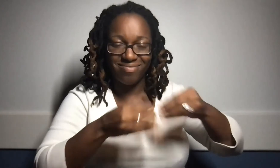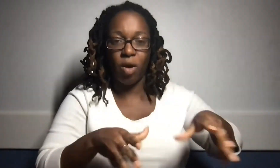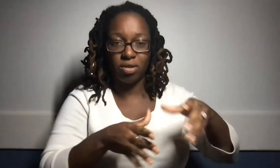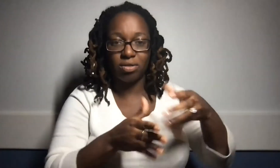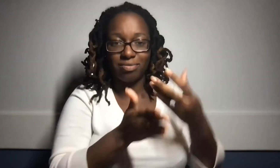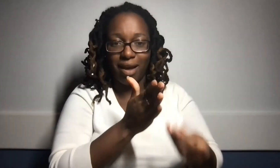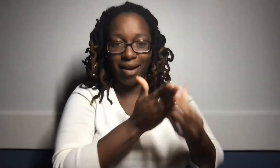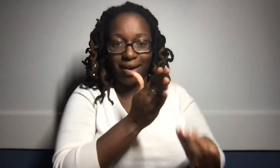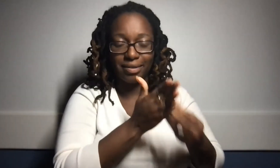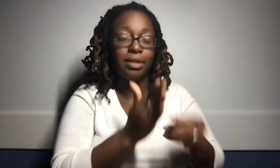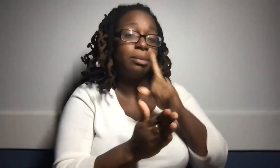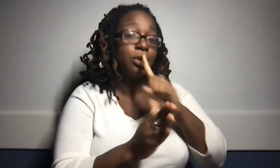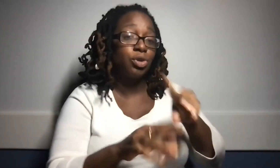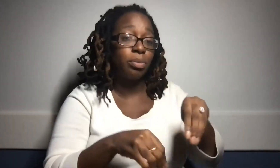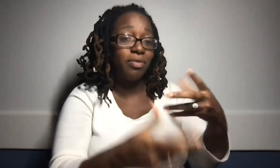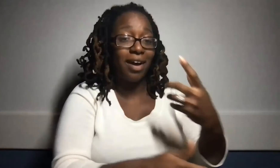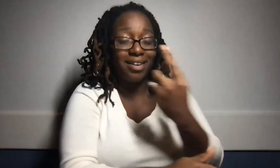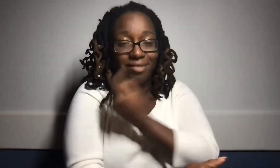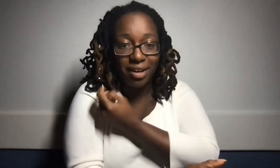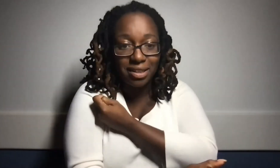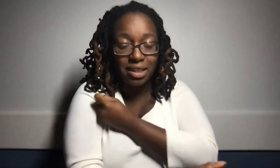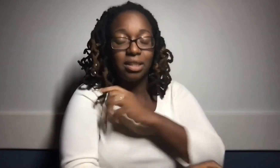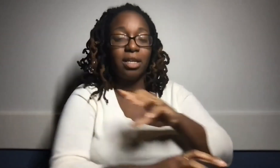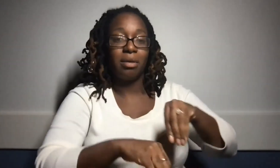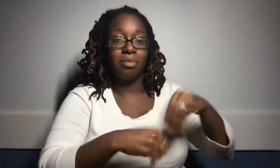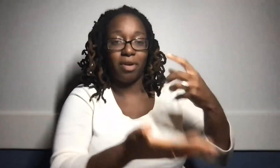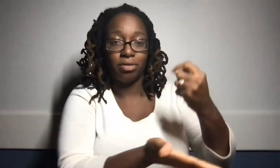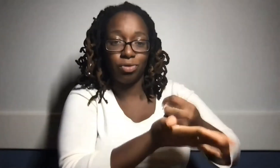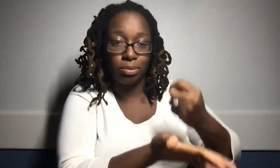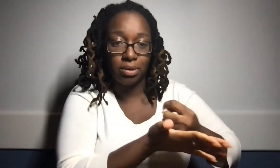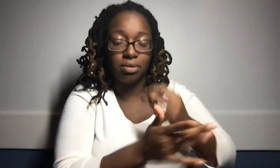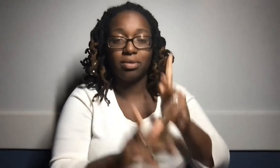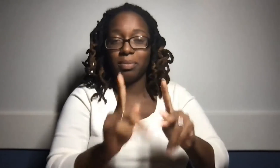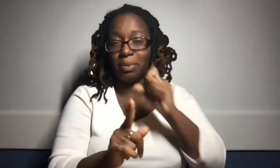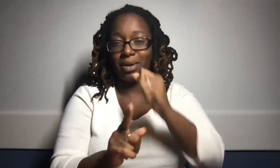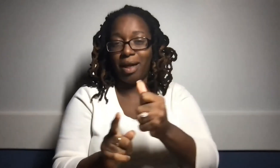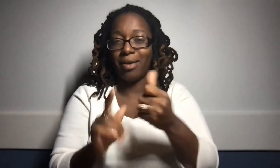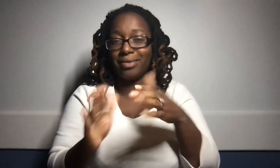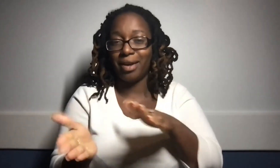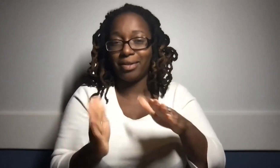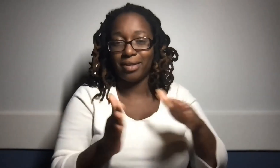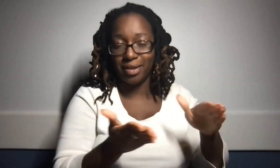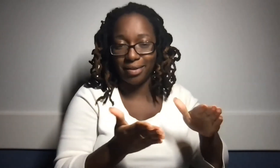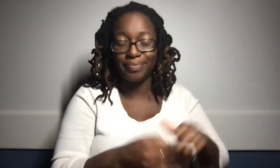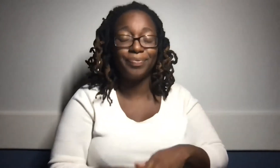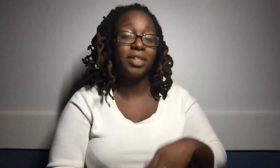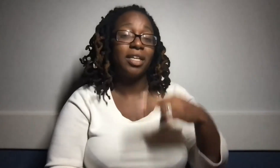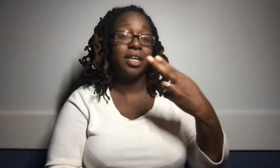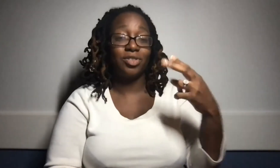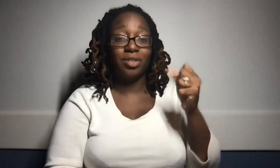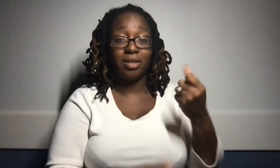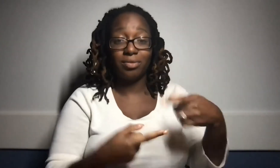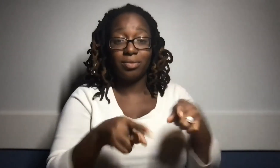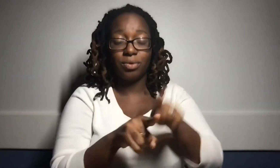people so they're not suffering in pain and not dying at such a high rate. HHS should also closely